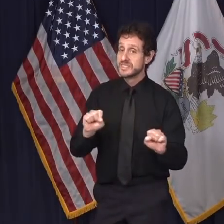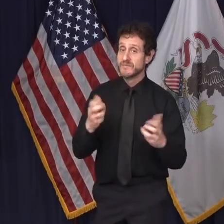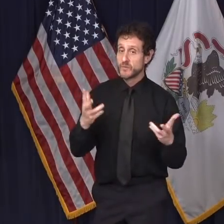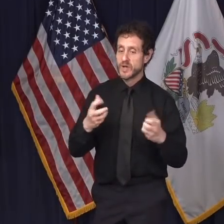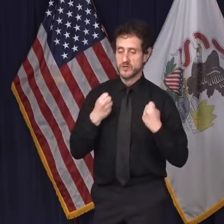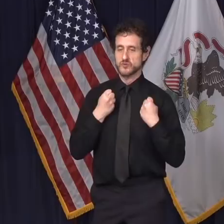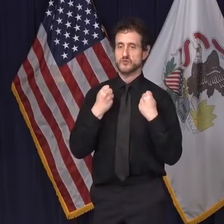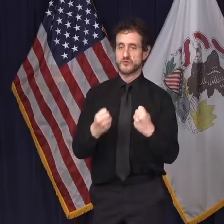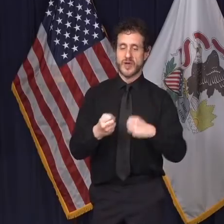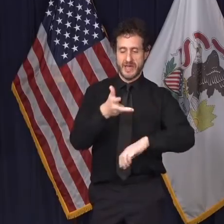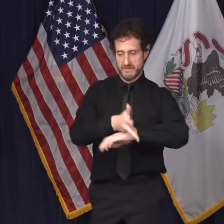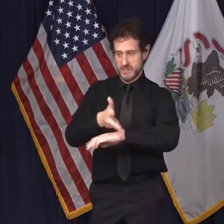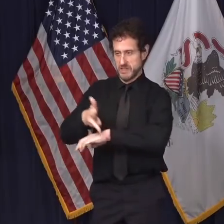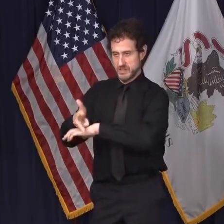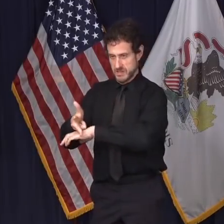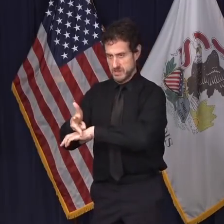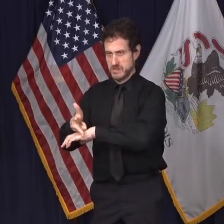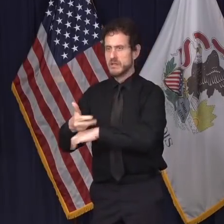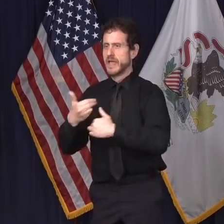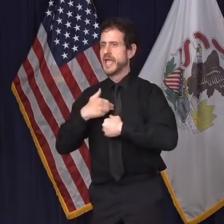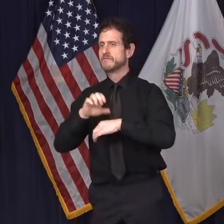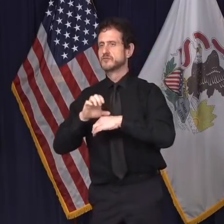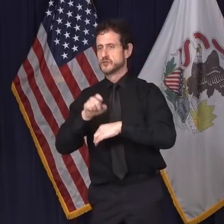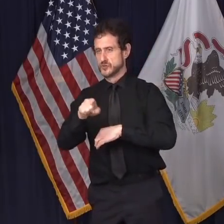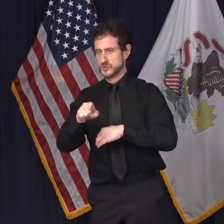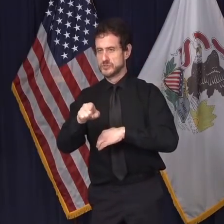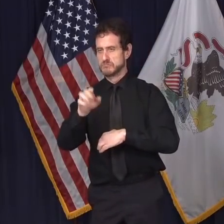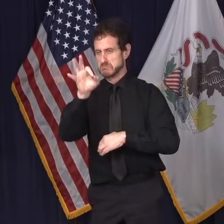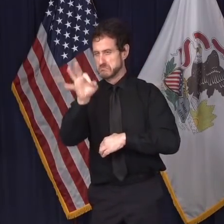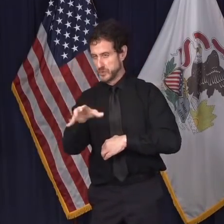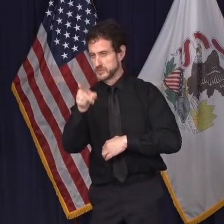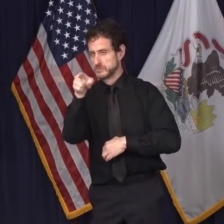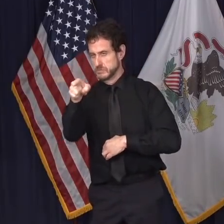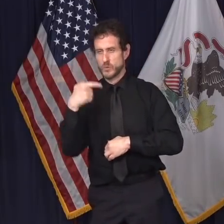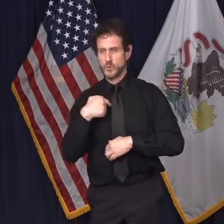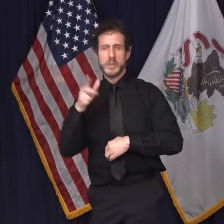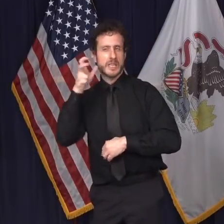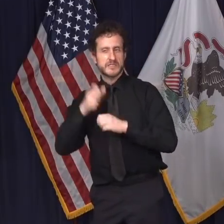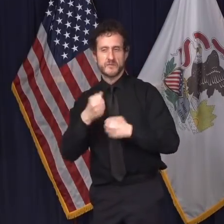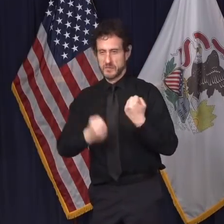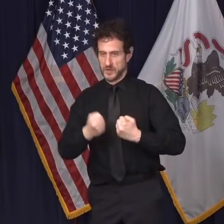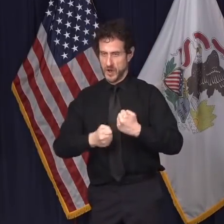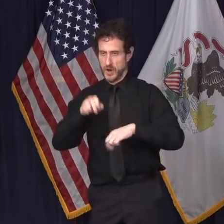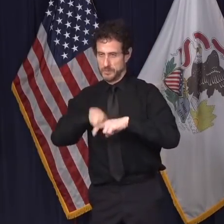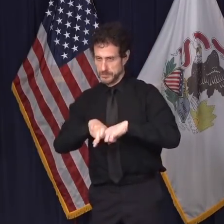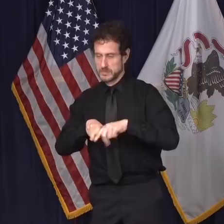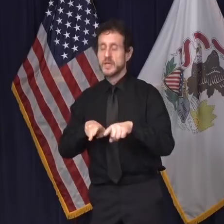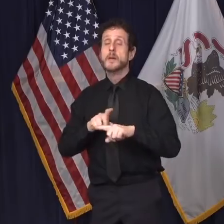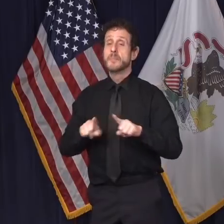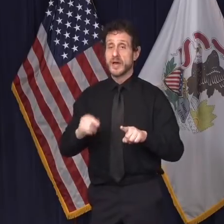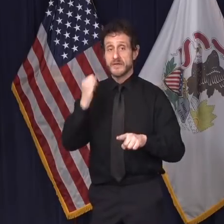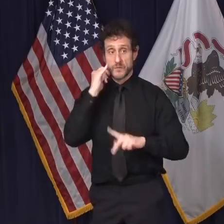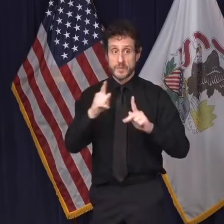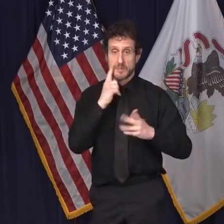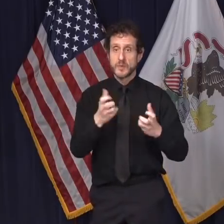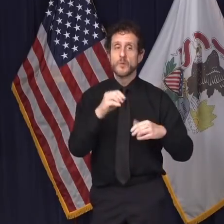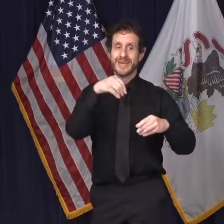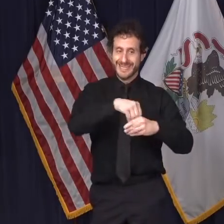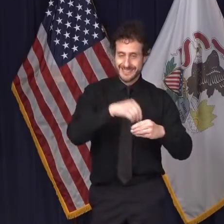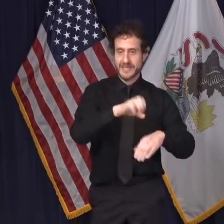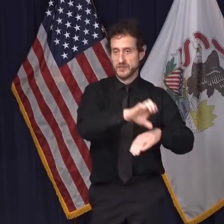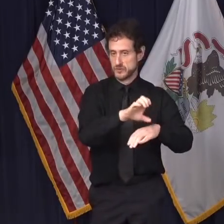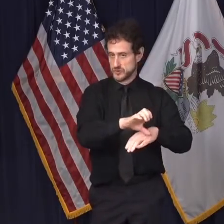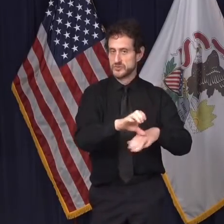and drive-in services, but for those that want to conduct in-person activities, IDPH is offering